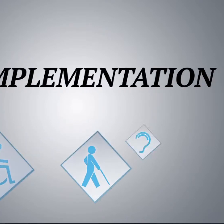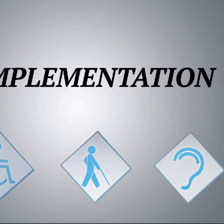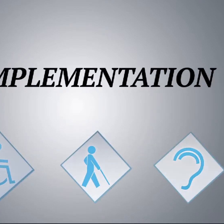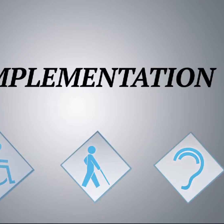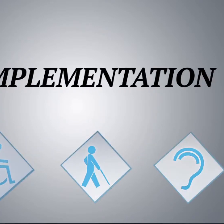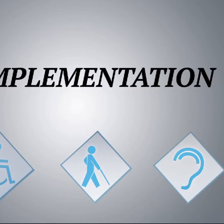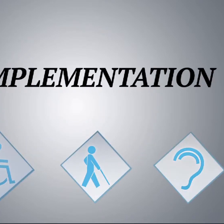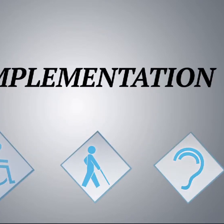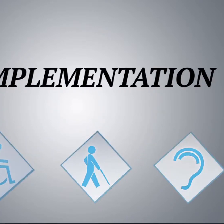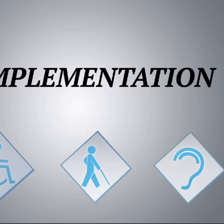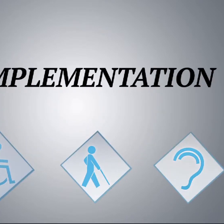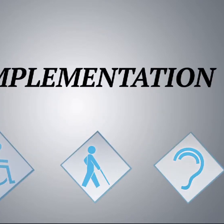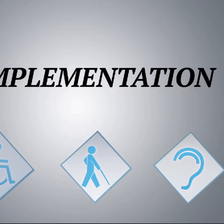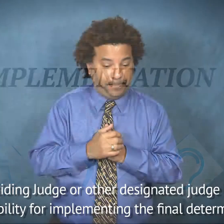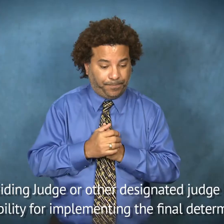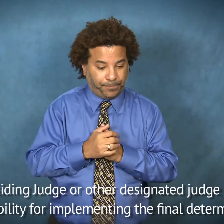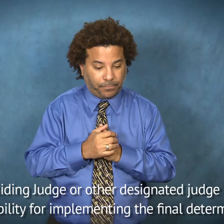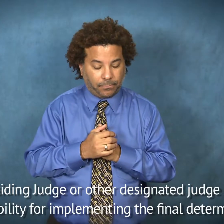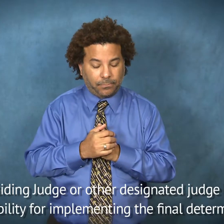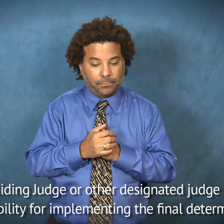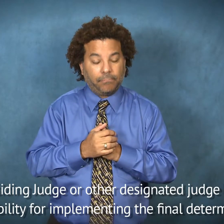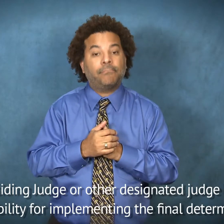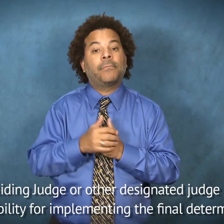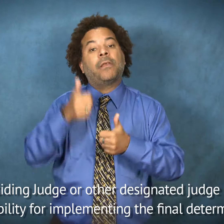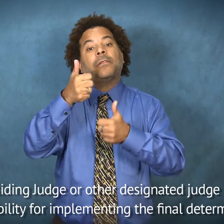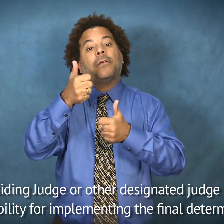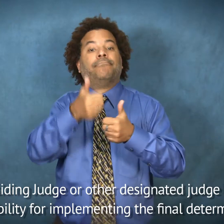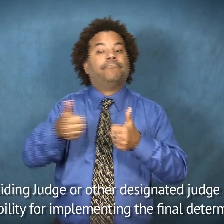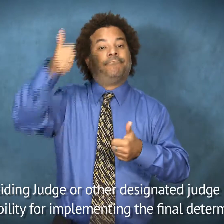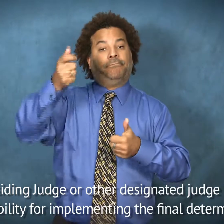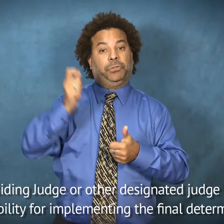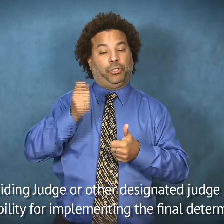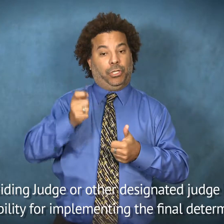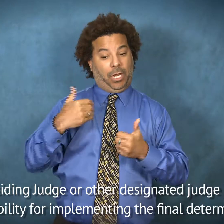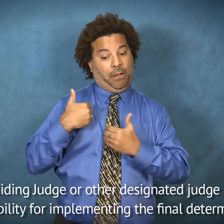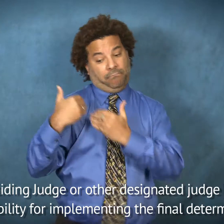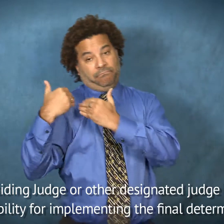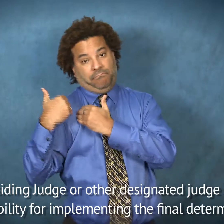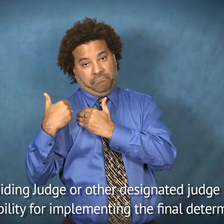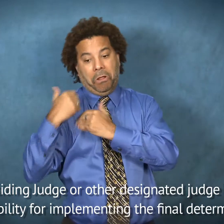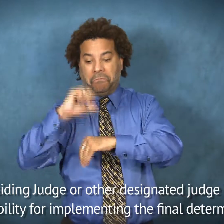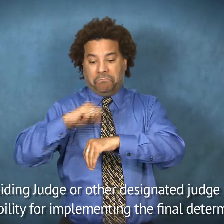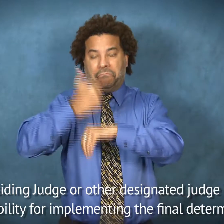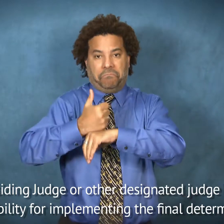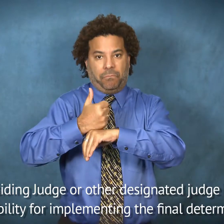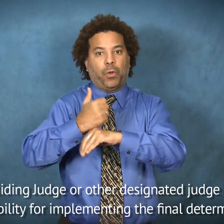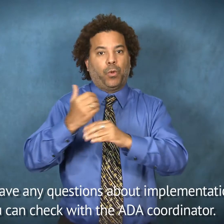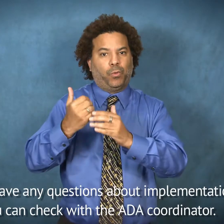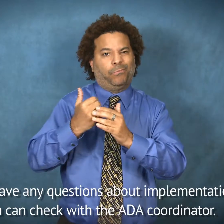Implementation. The presiding judge or other designated judge has the responsibility for implementing the final determination. If you have